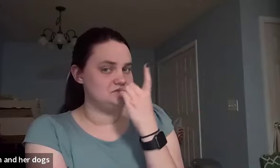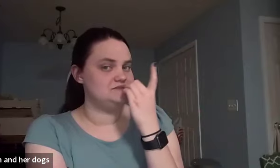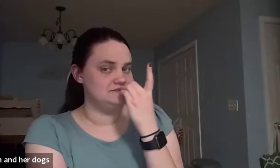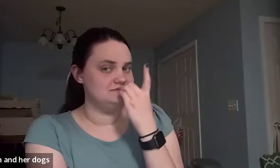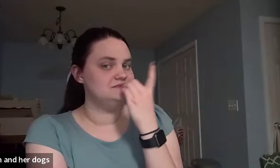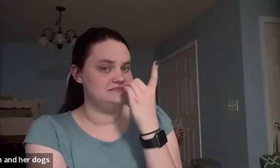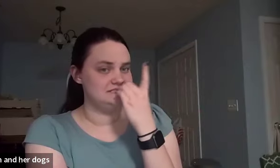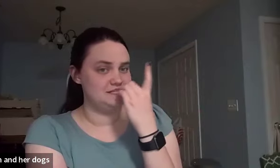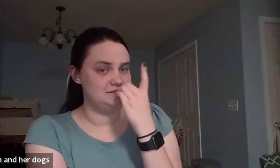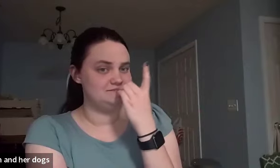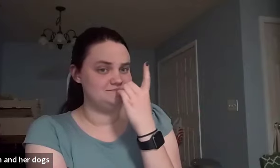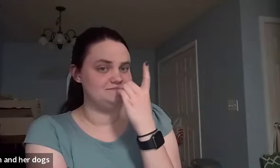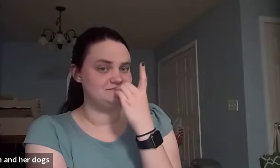Dinner. Dinner.